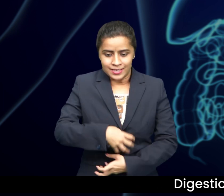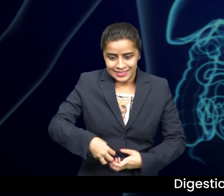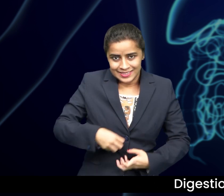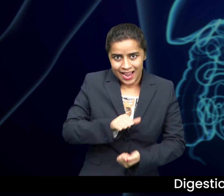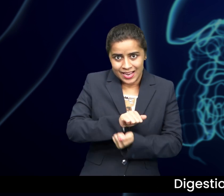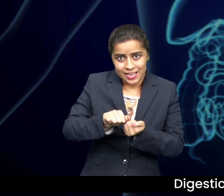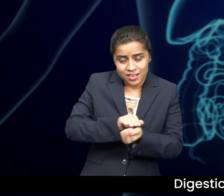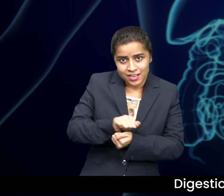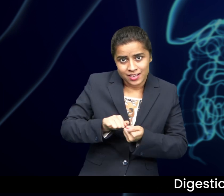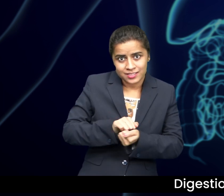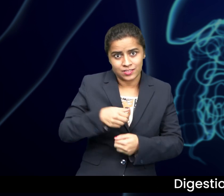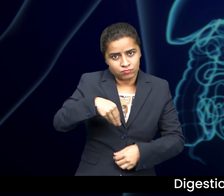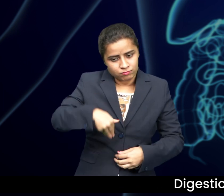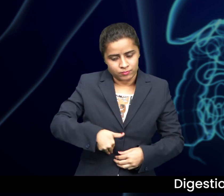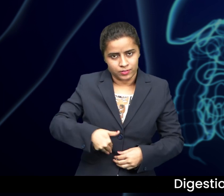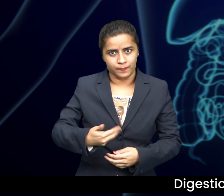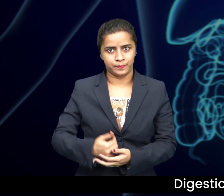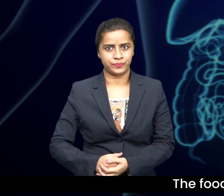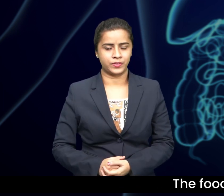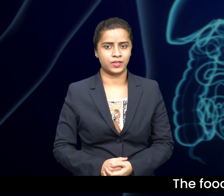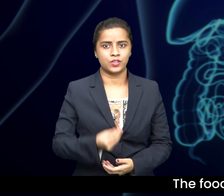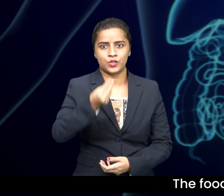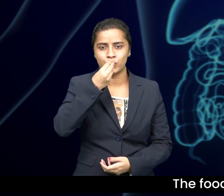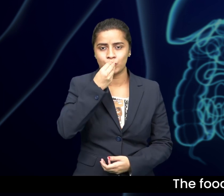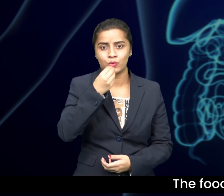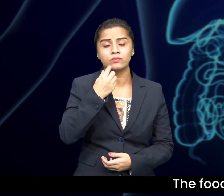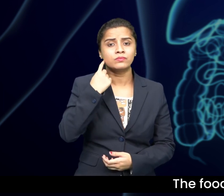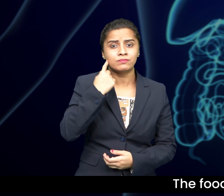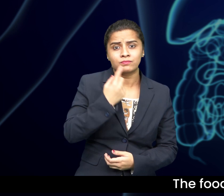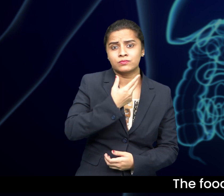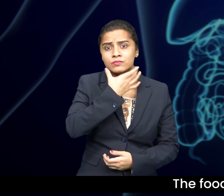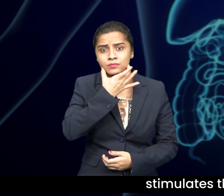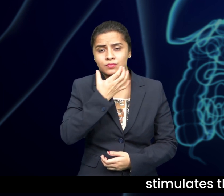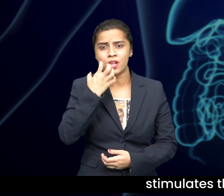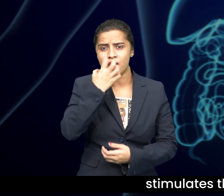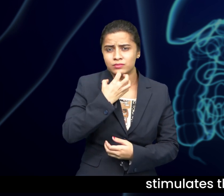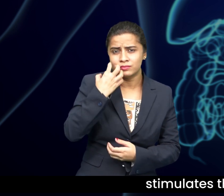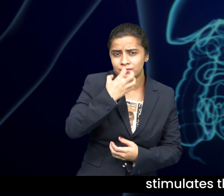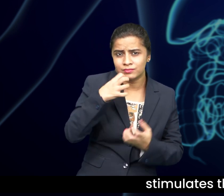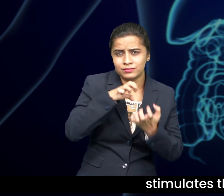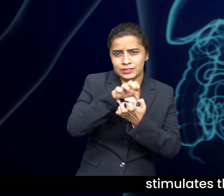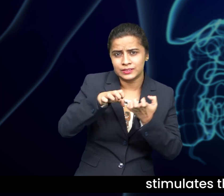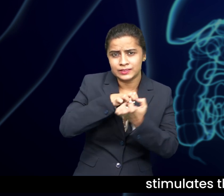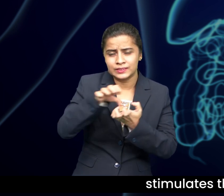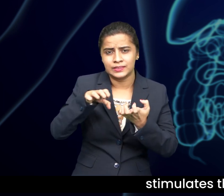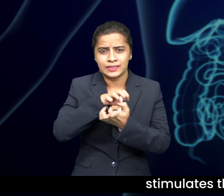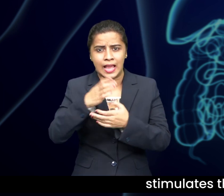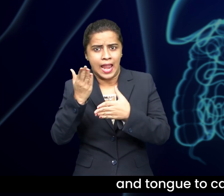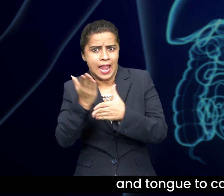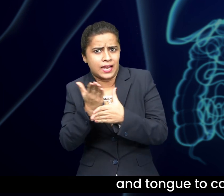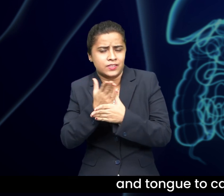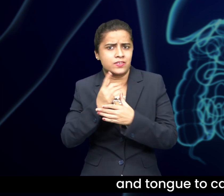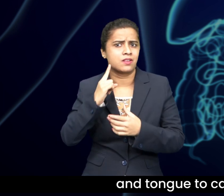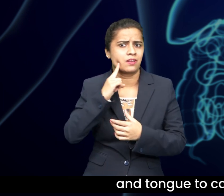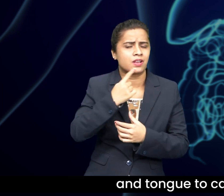Digestion in the stomach. The food in the oral cavity stimulates the nerves in the cheek